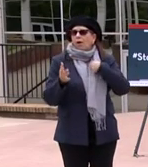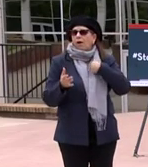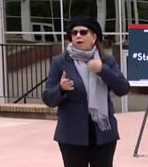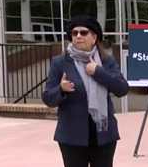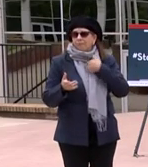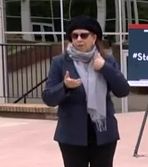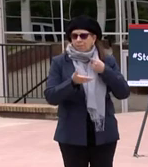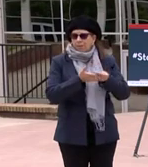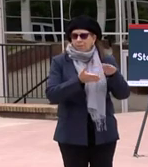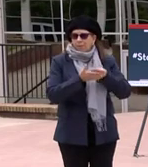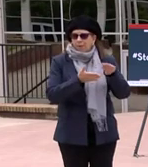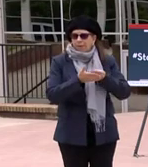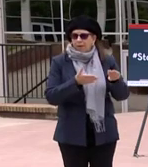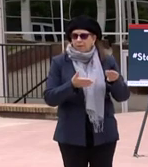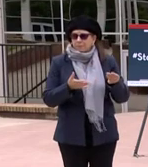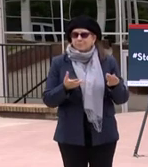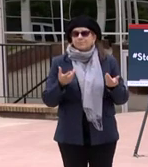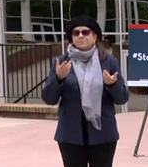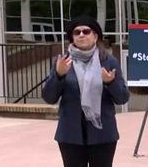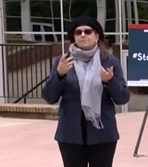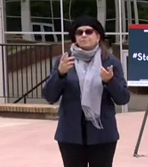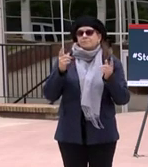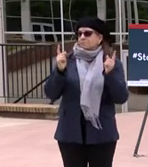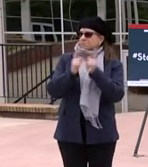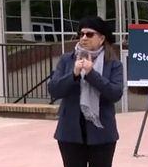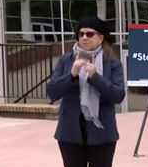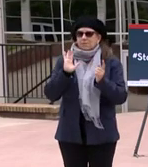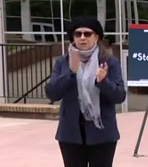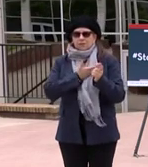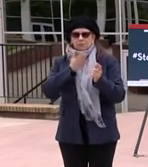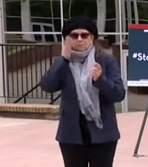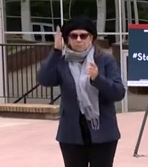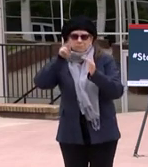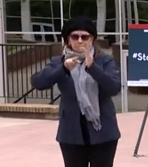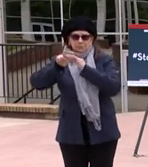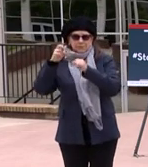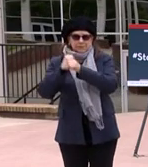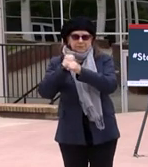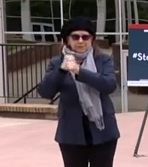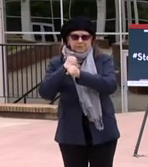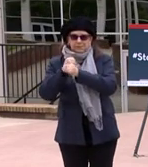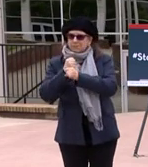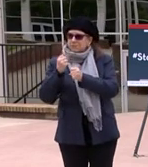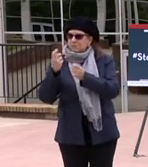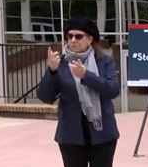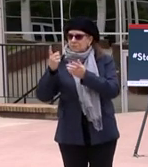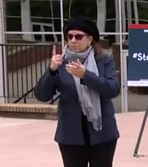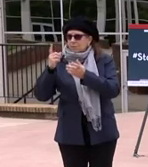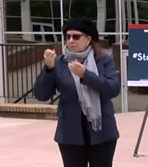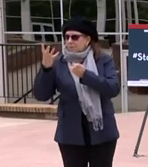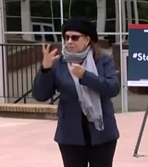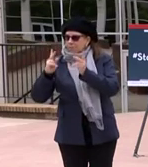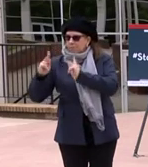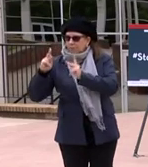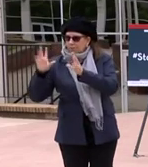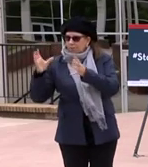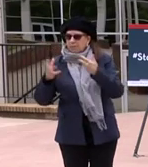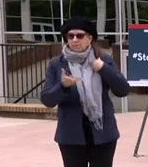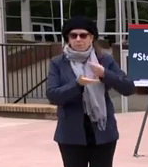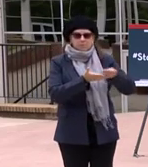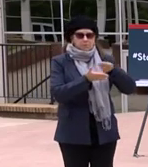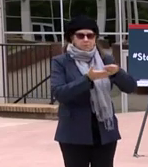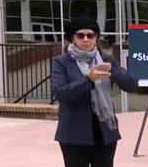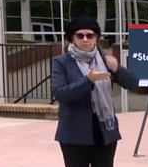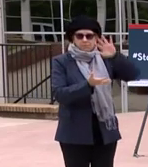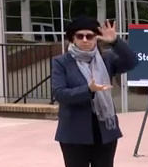data. And as you know, we have been sharing as much data as we can each day, and we plan to continue to